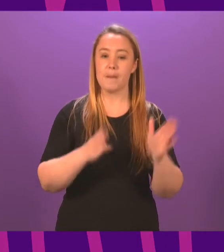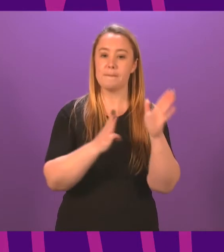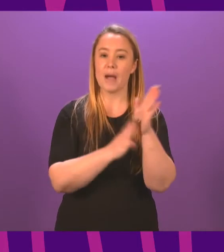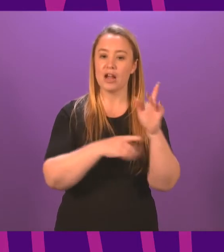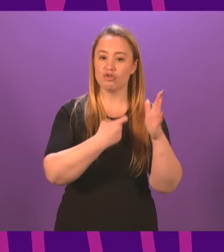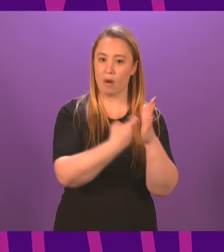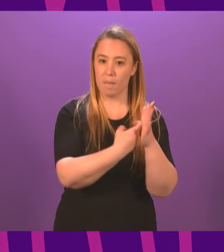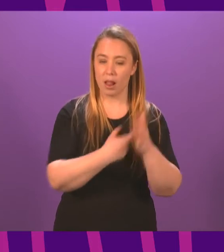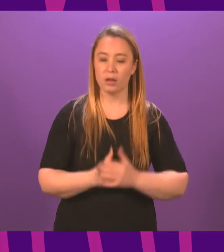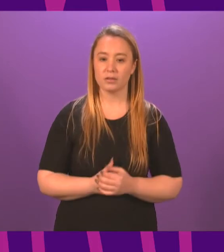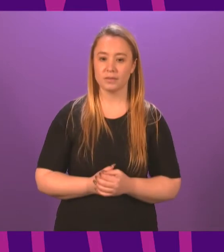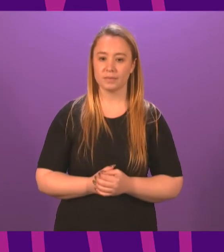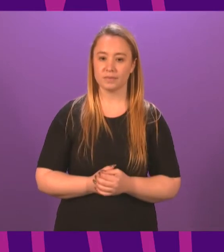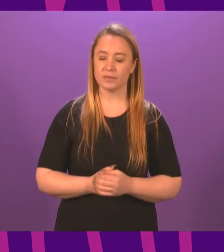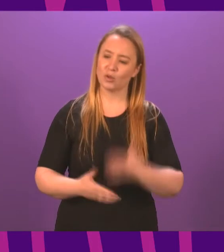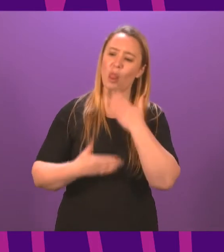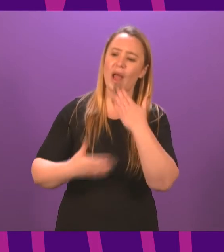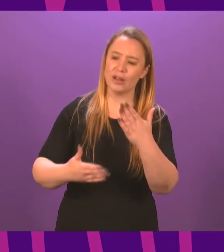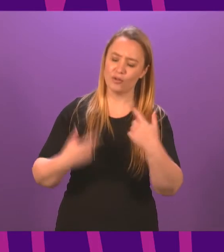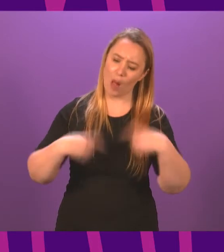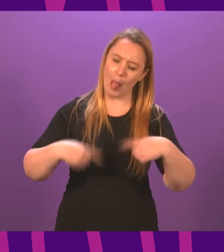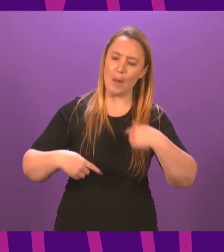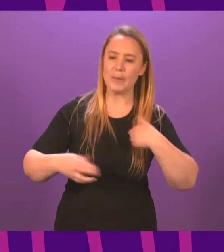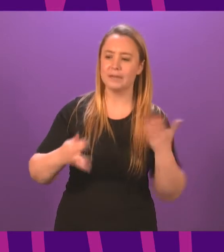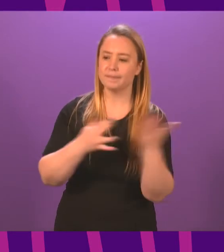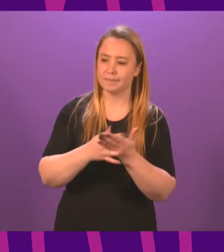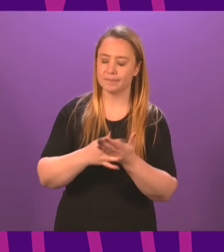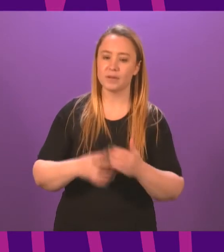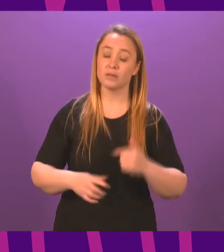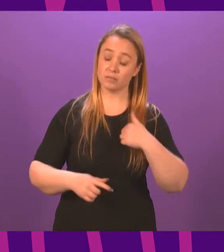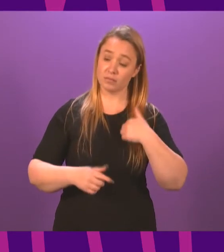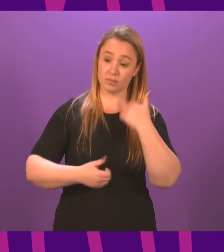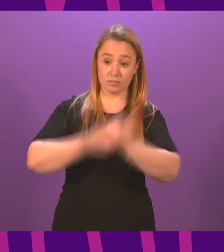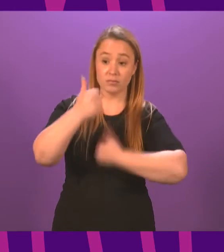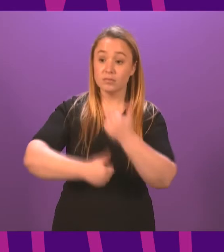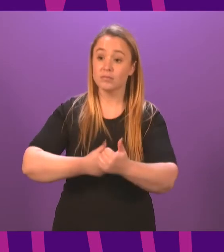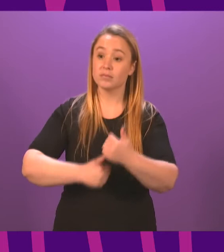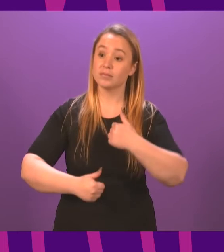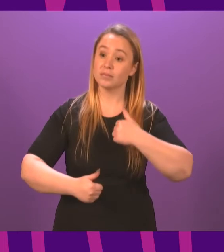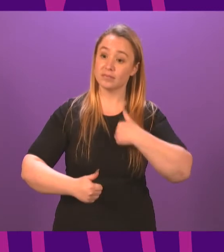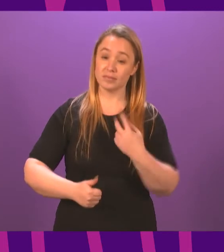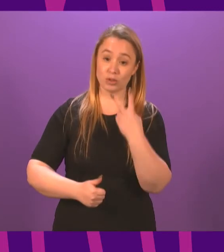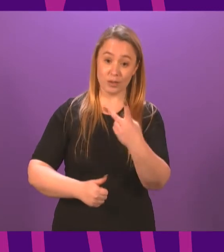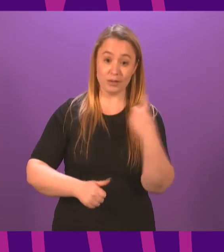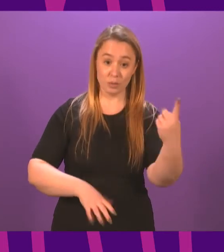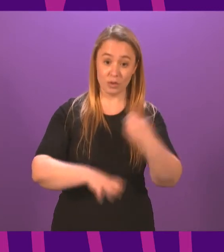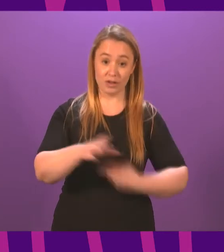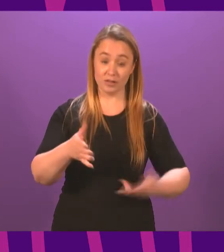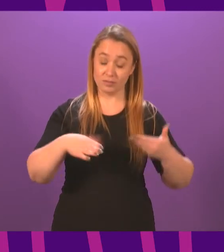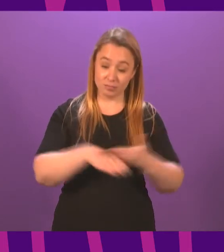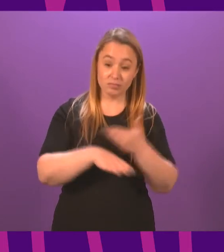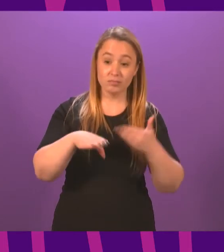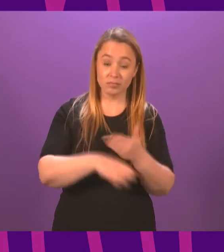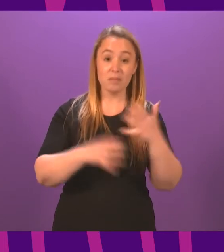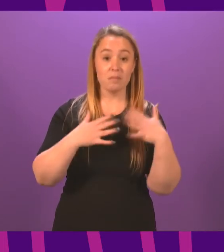I thank Richard Leonard for taking my intervention. I'd like to commend him, because in the 21 years since I was first elected to this Parliament, I have never seen